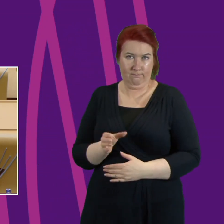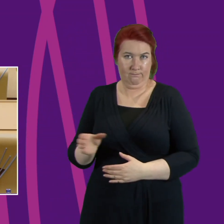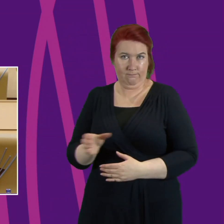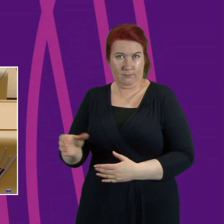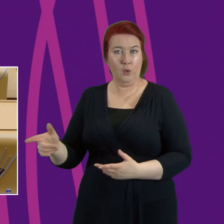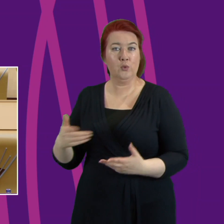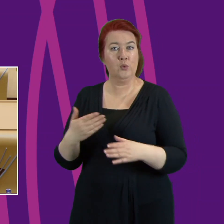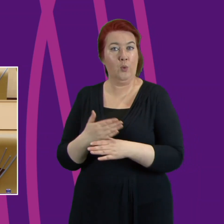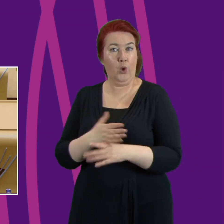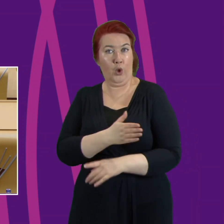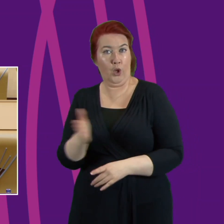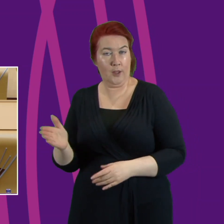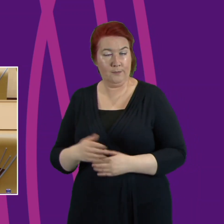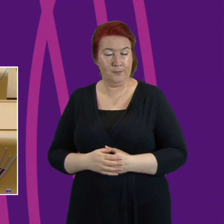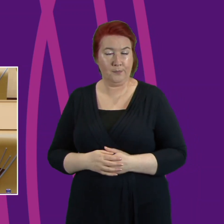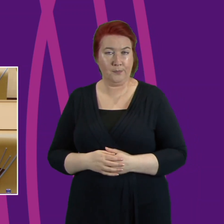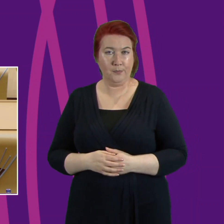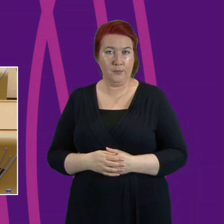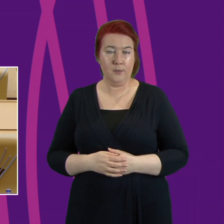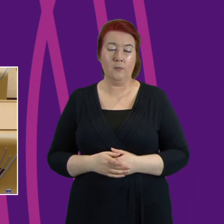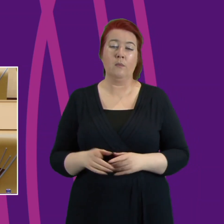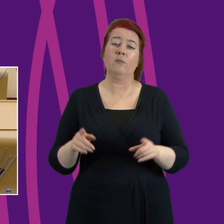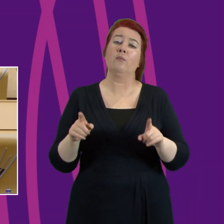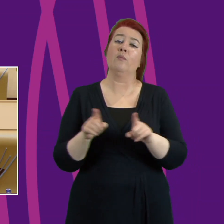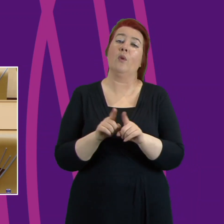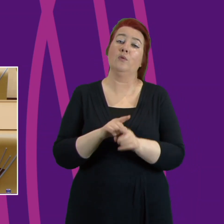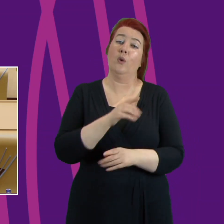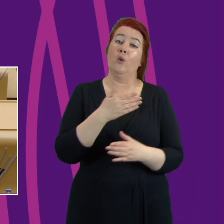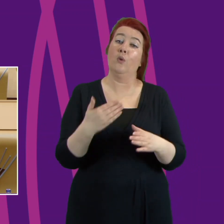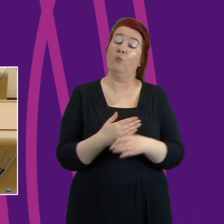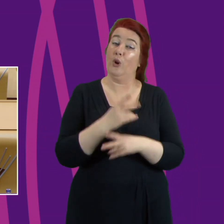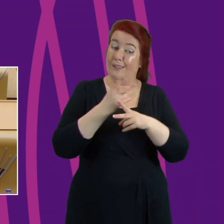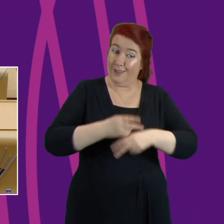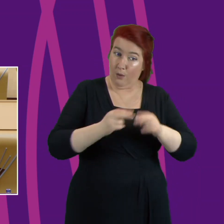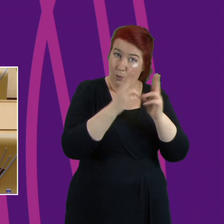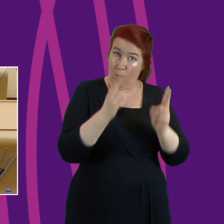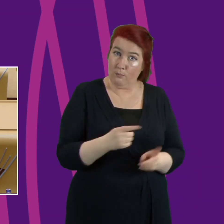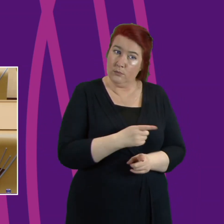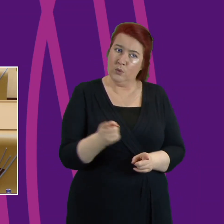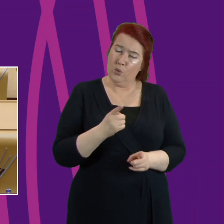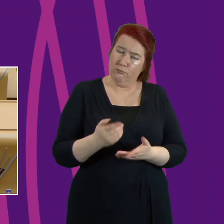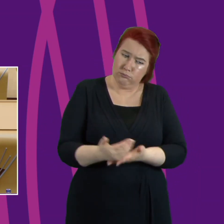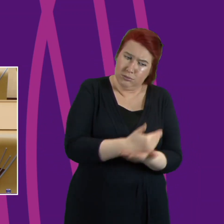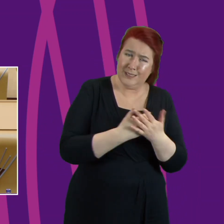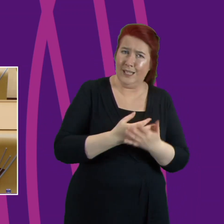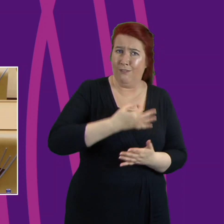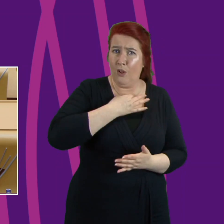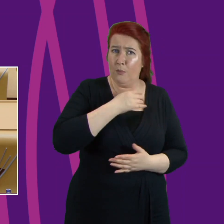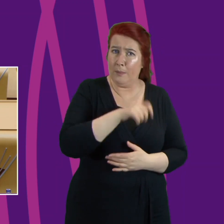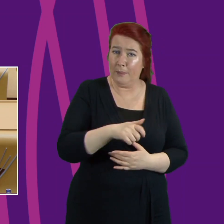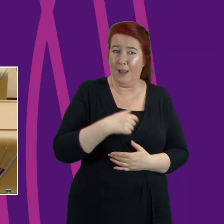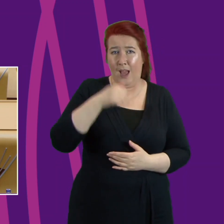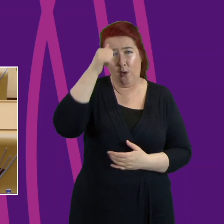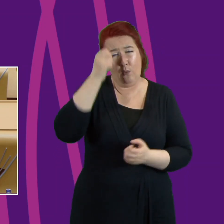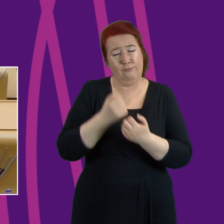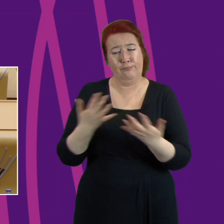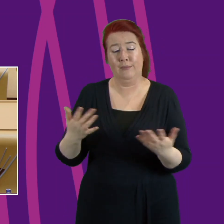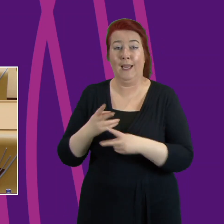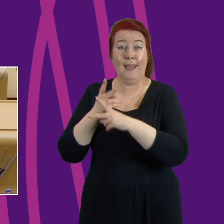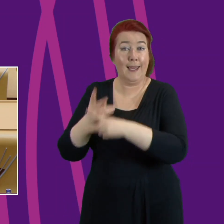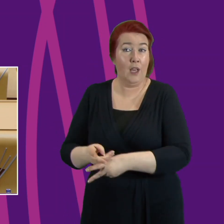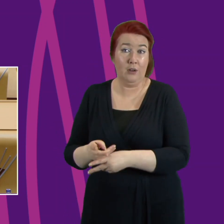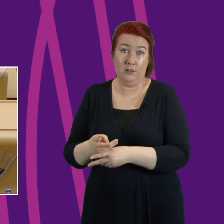weeks. As well as those working in care homes to protect our most vulnerable people, I know there are many carers, both paid